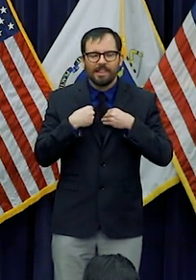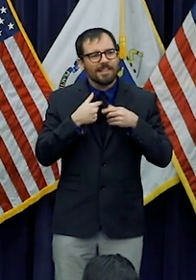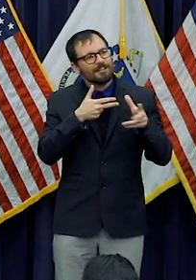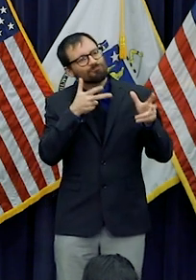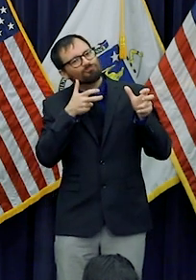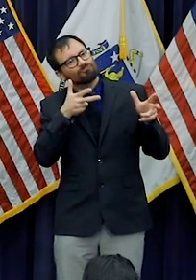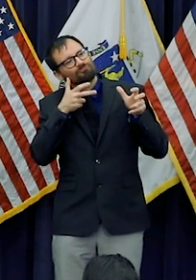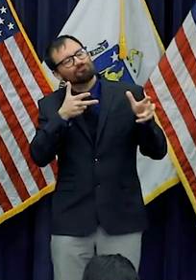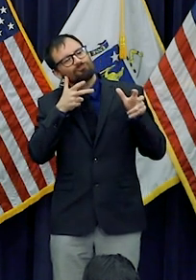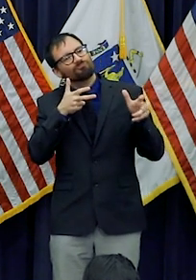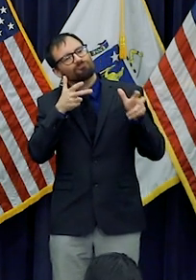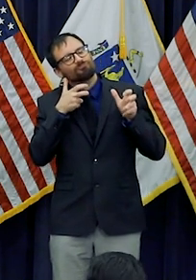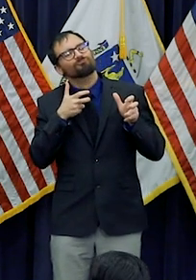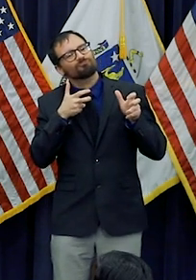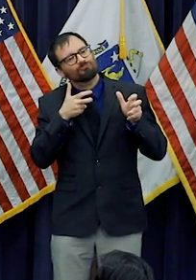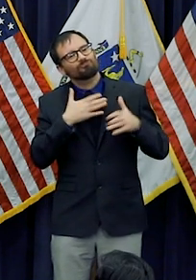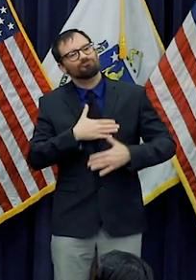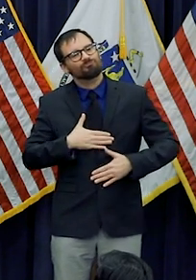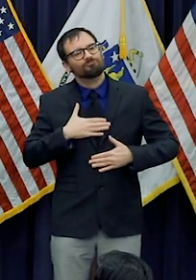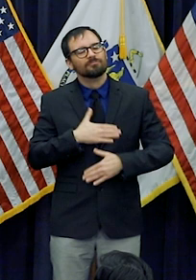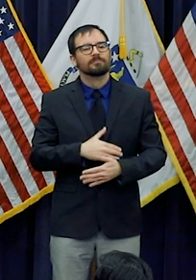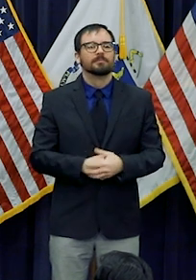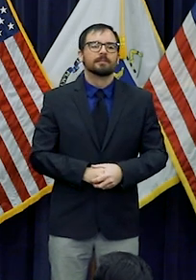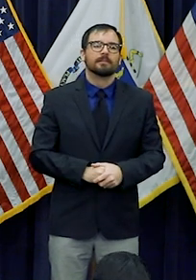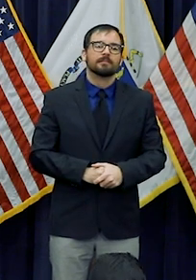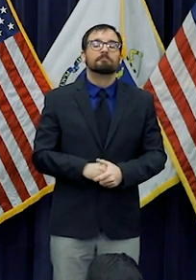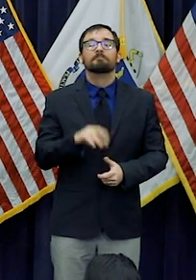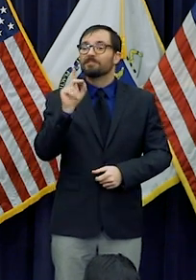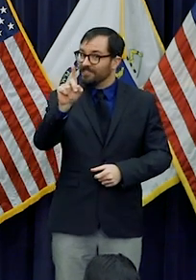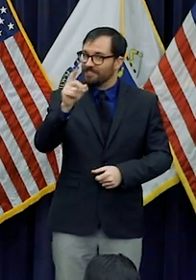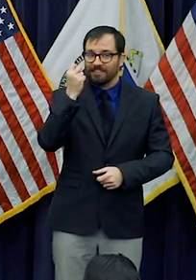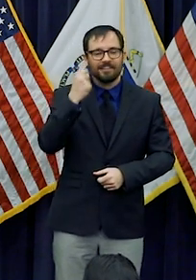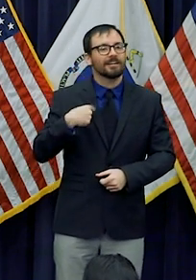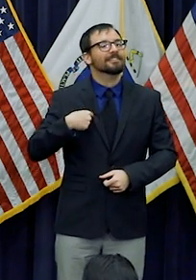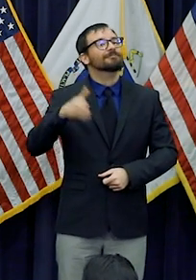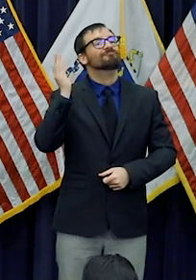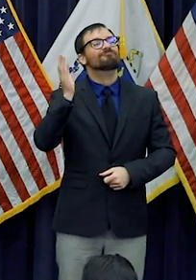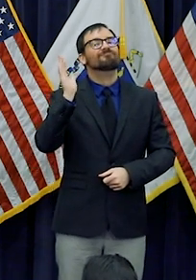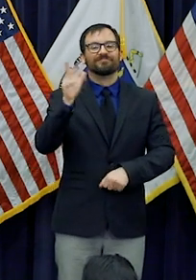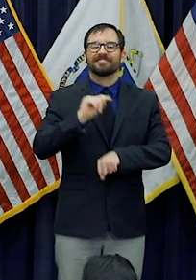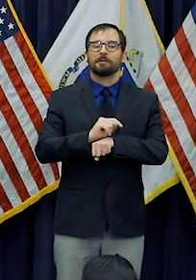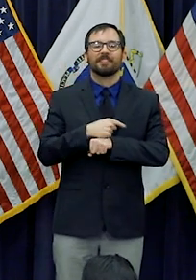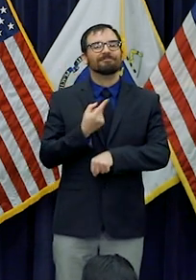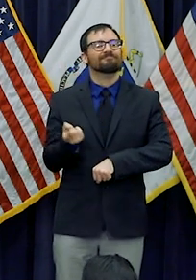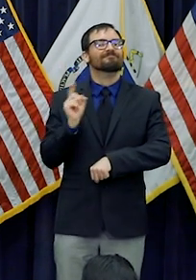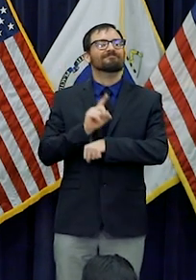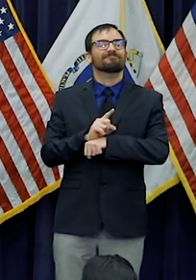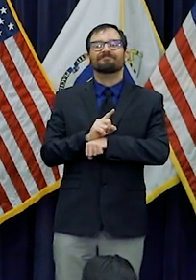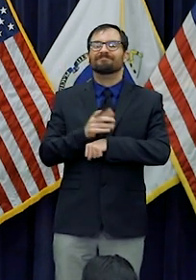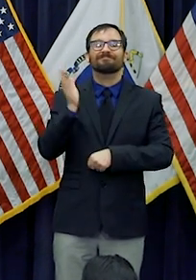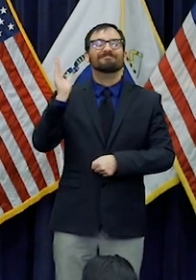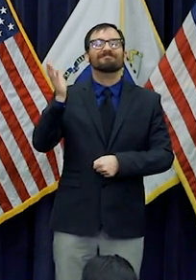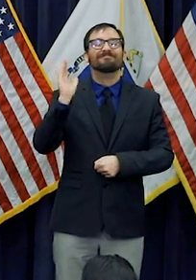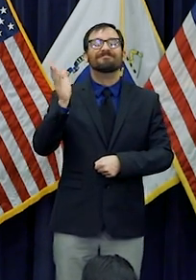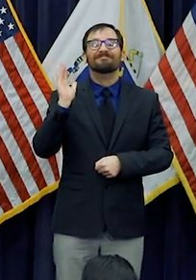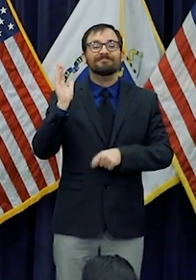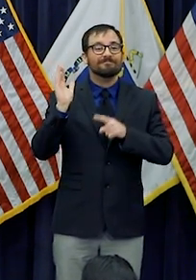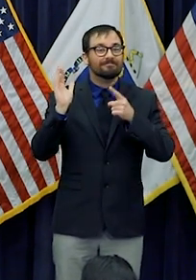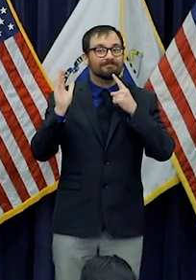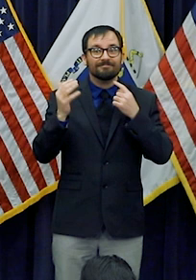But having a chance to speak in an empty temple on a Friday night that would normally have been packed from one end to the